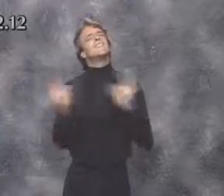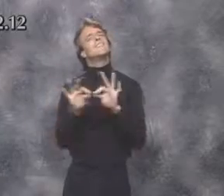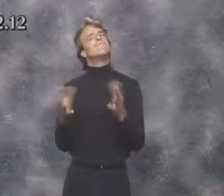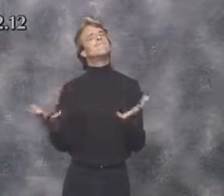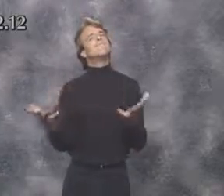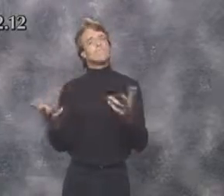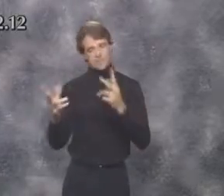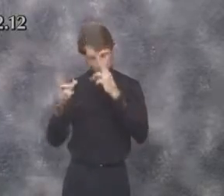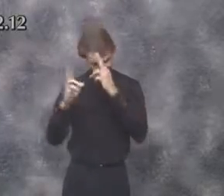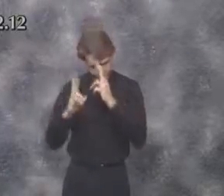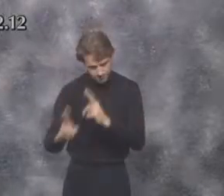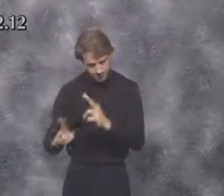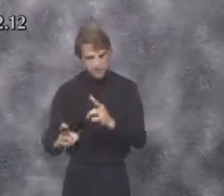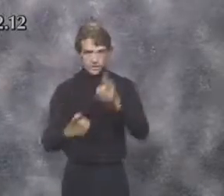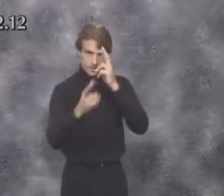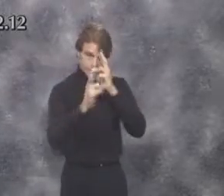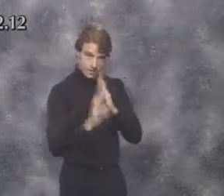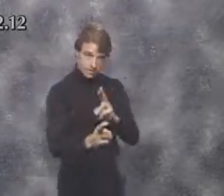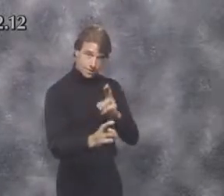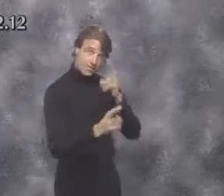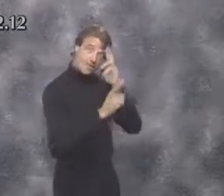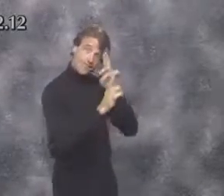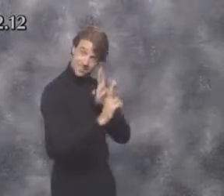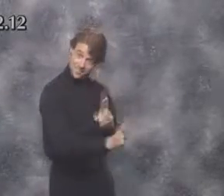cultures should be respected.